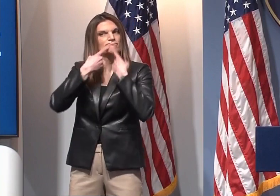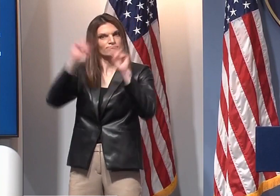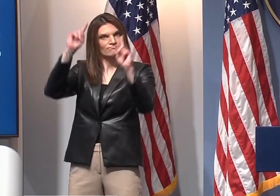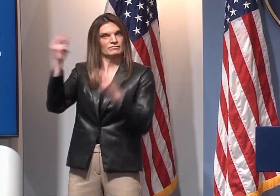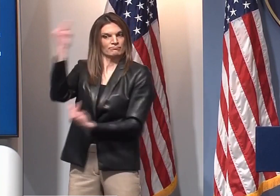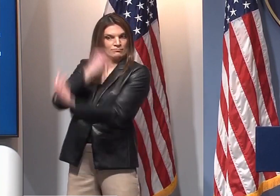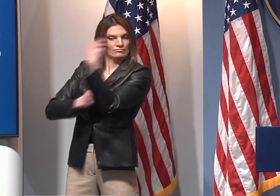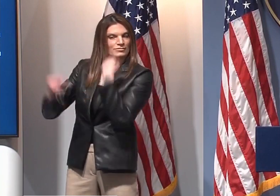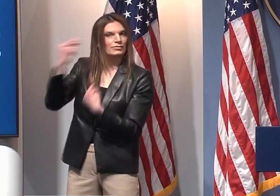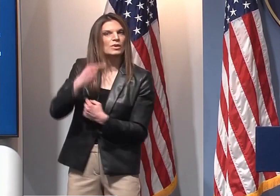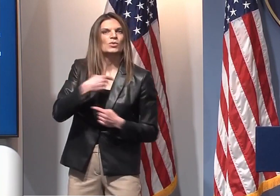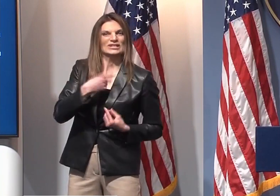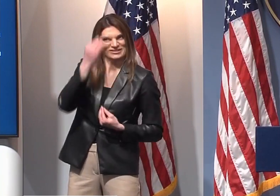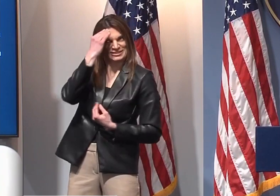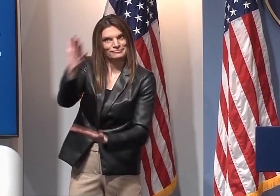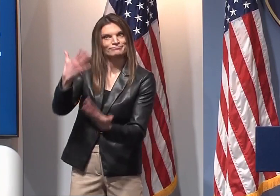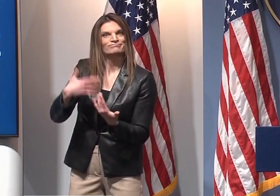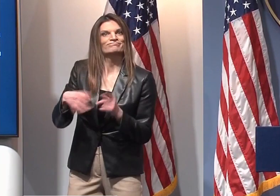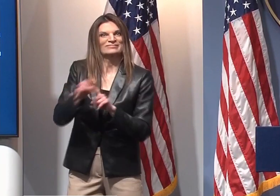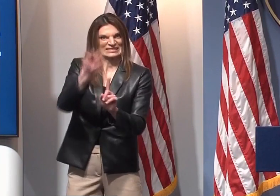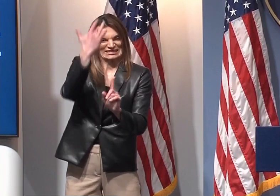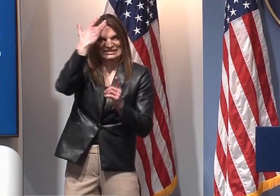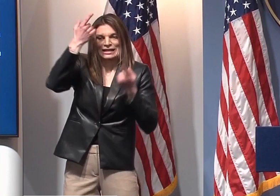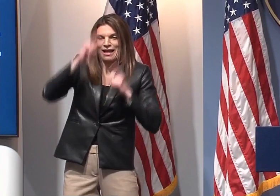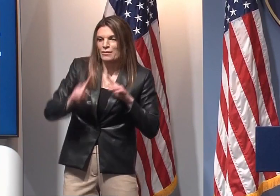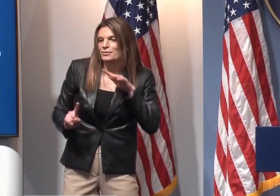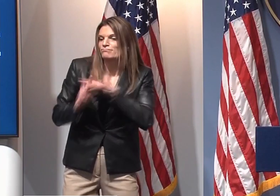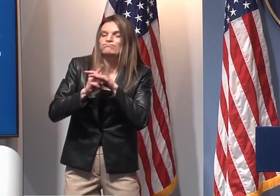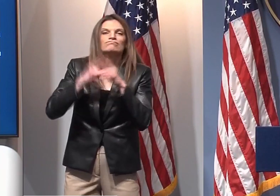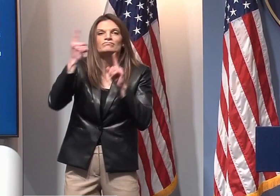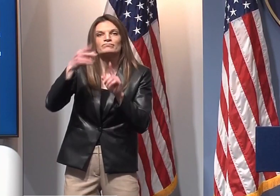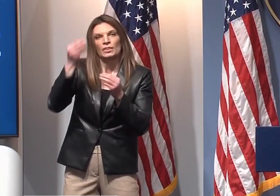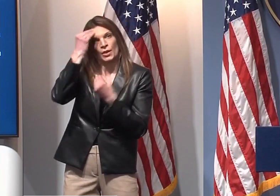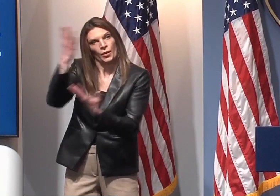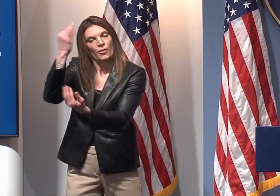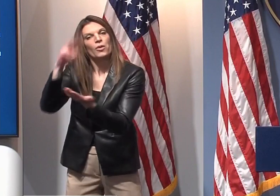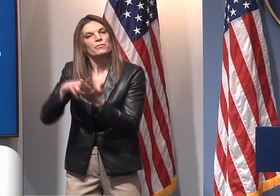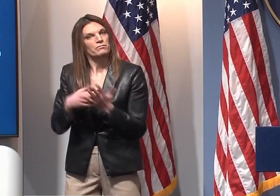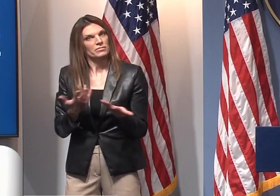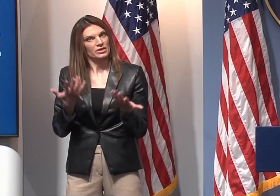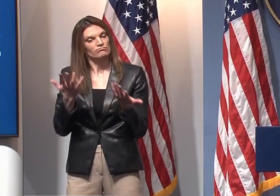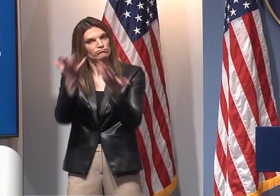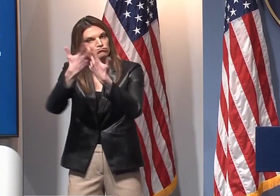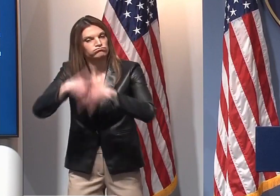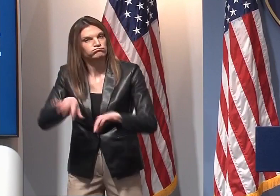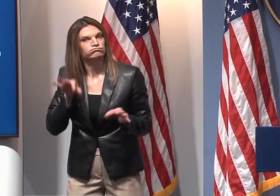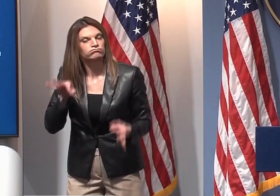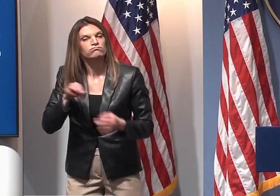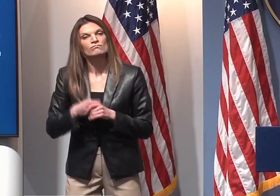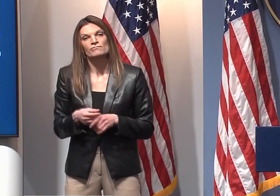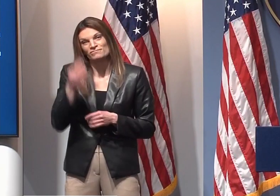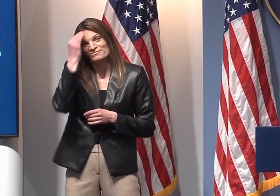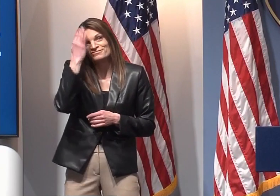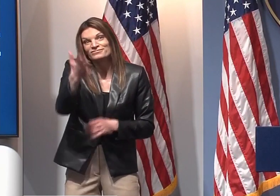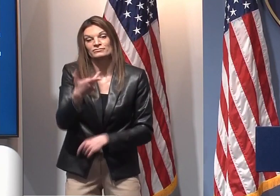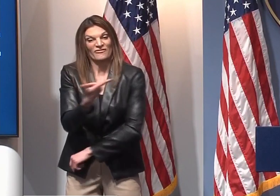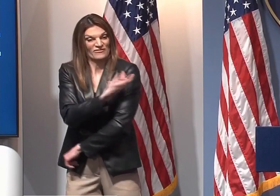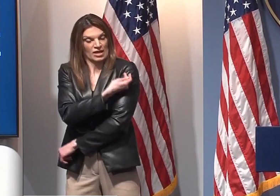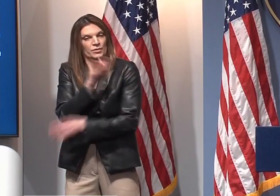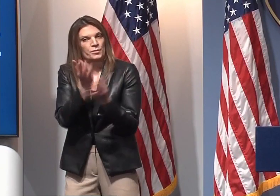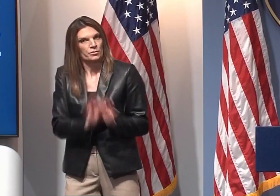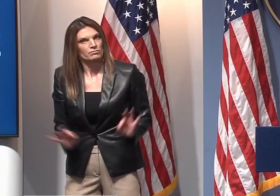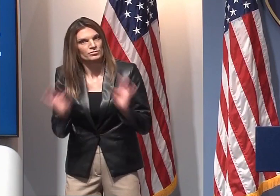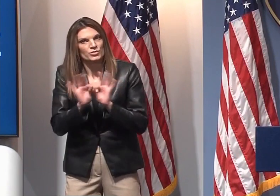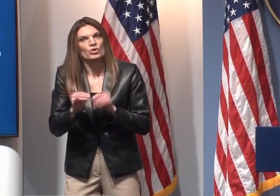reaction is incredibly rare. Your risk of getting COVID if you are not vaccinated is much higher than your risk of getting